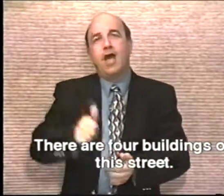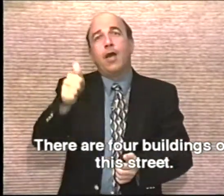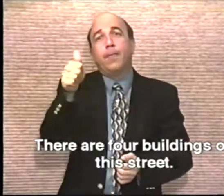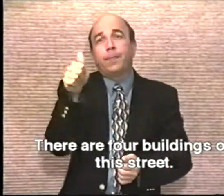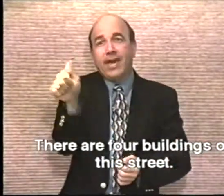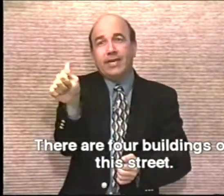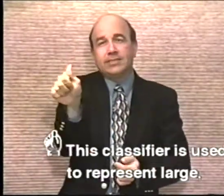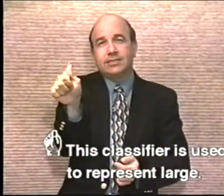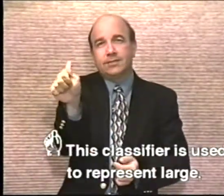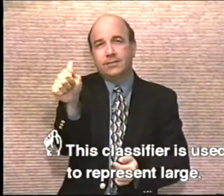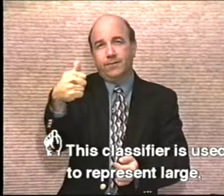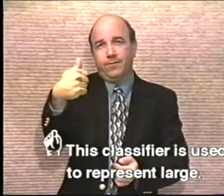This